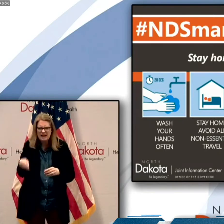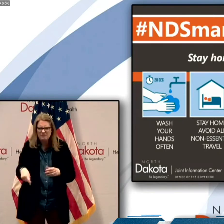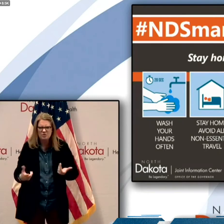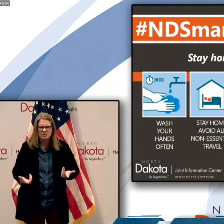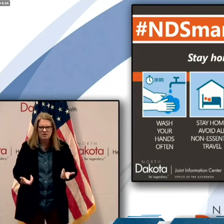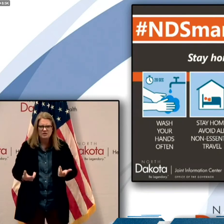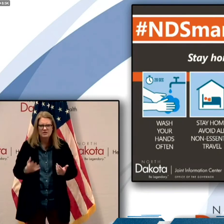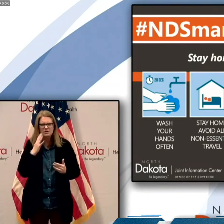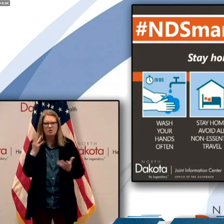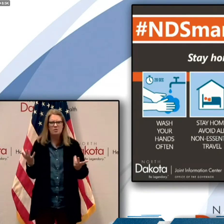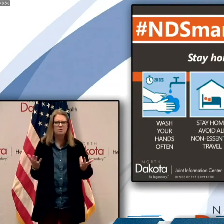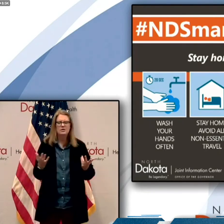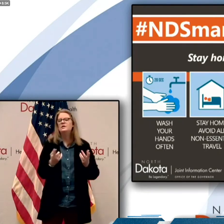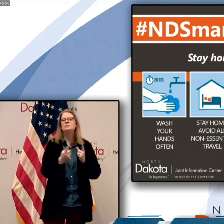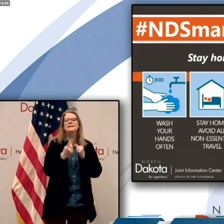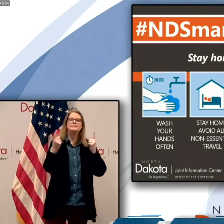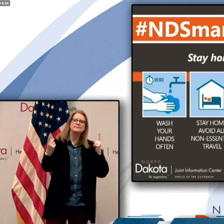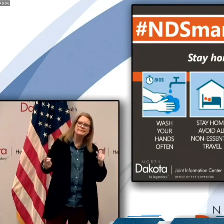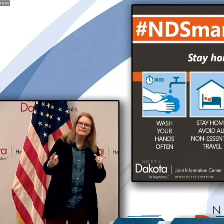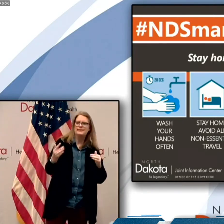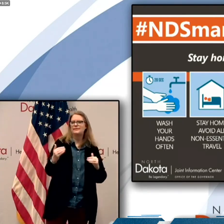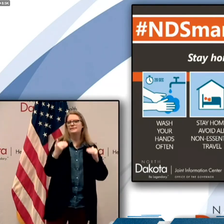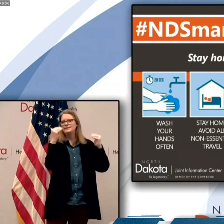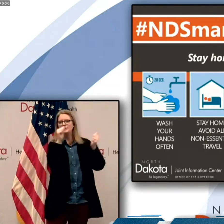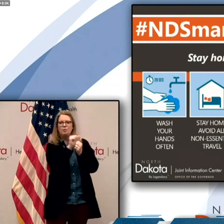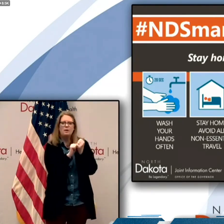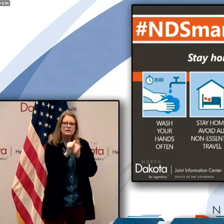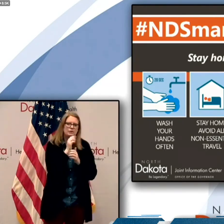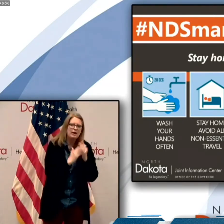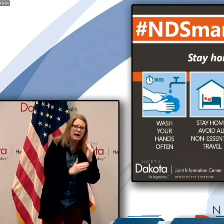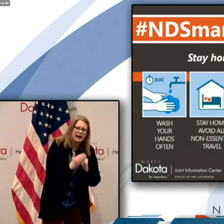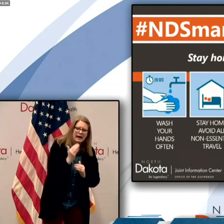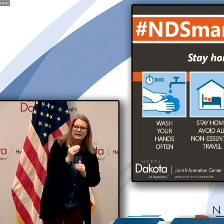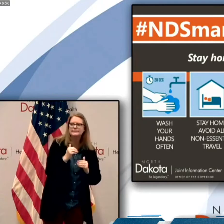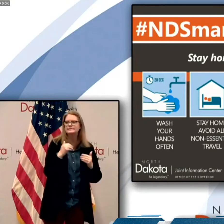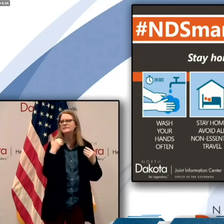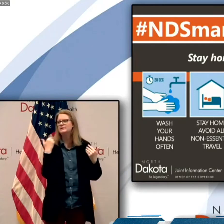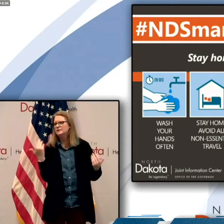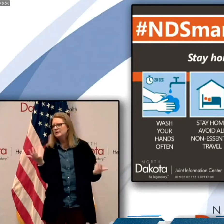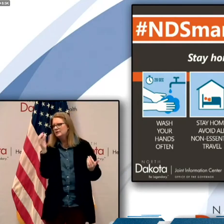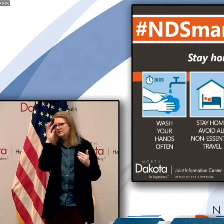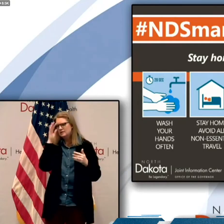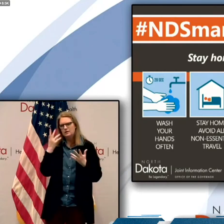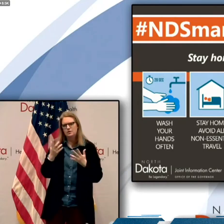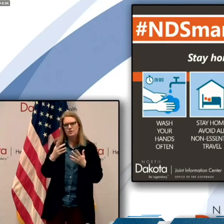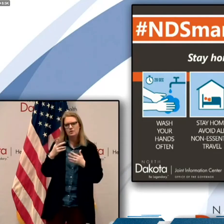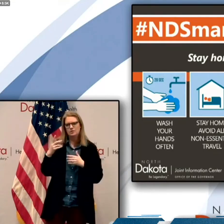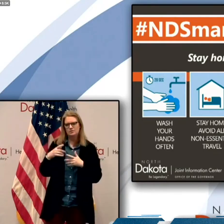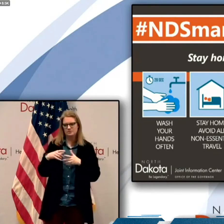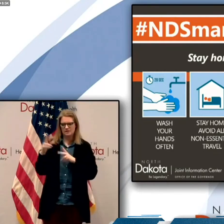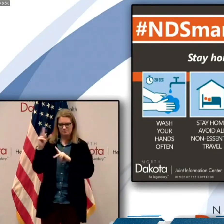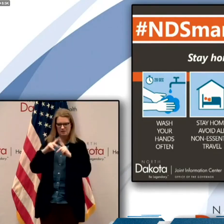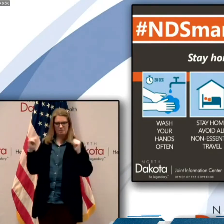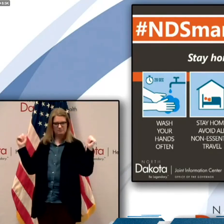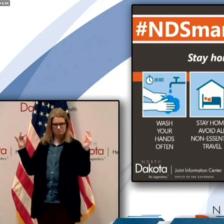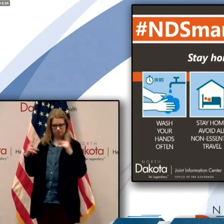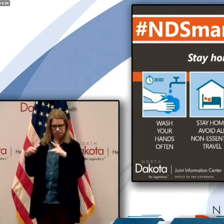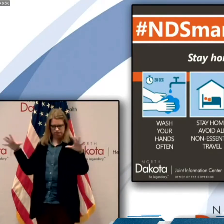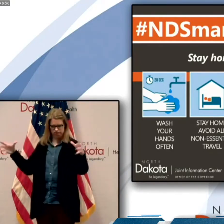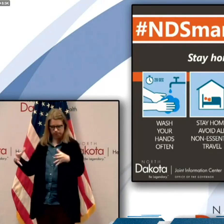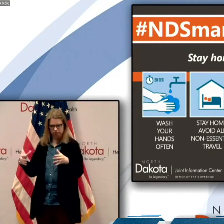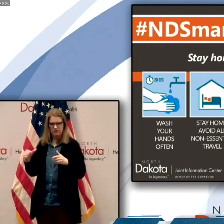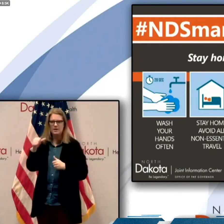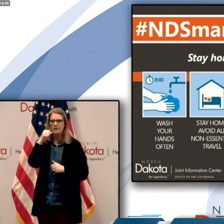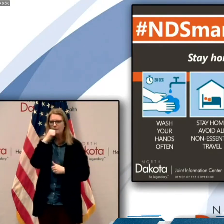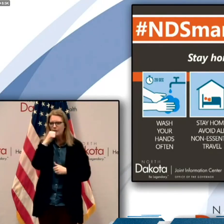physical distancing, whether that's the increased hygiene, whether that's the taking places of high congregation, whether it's bars